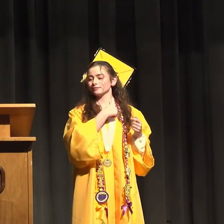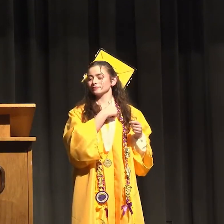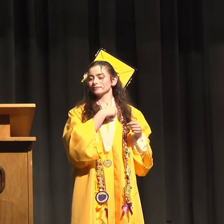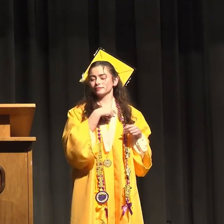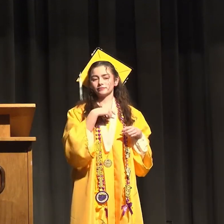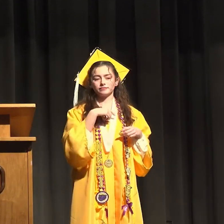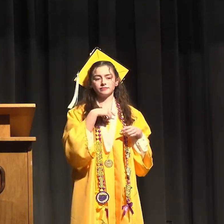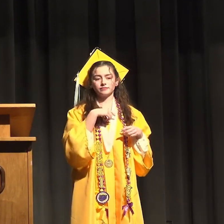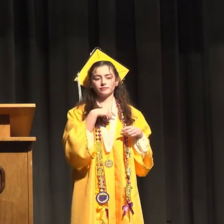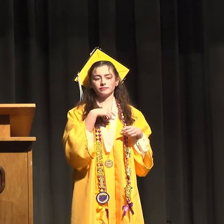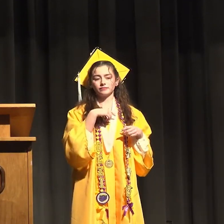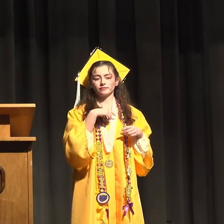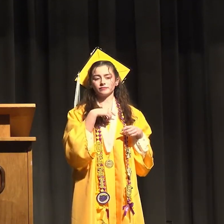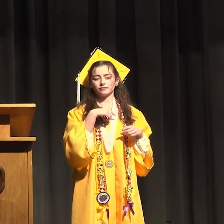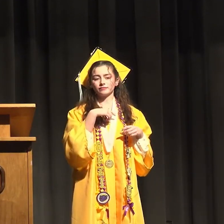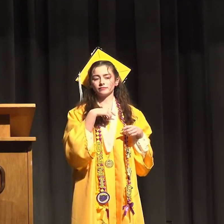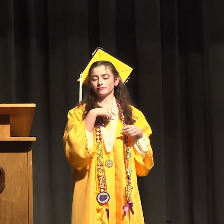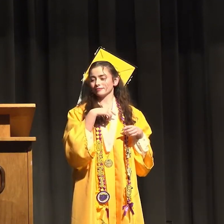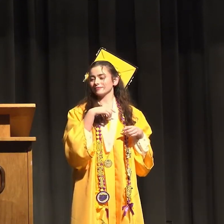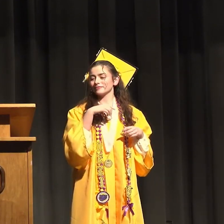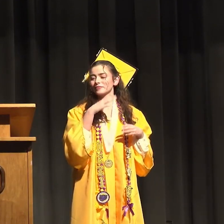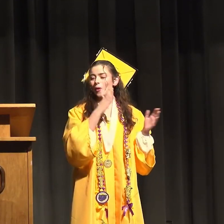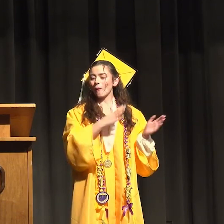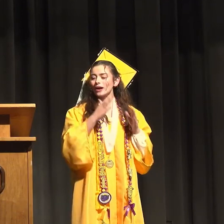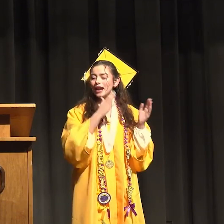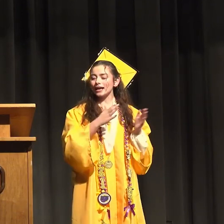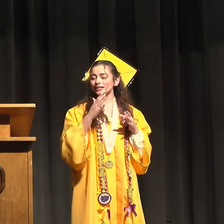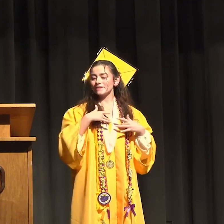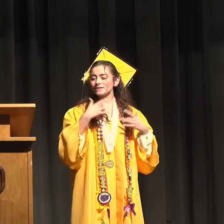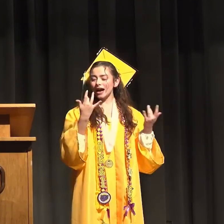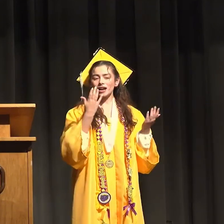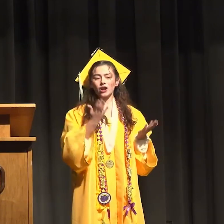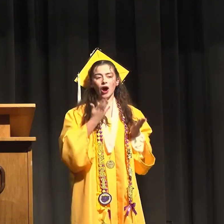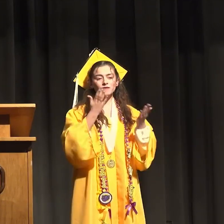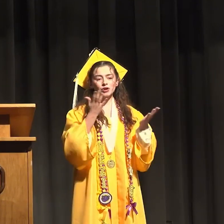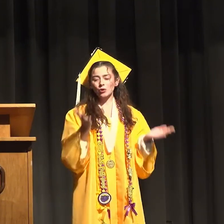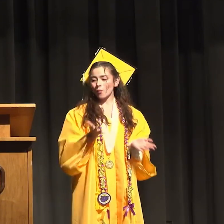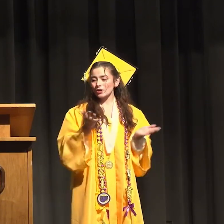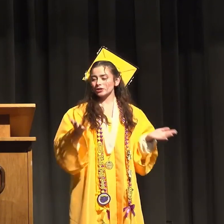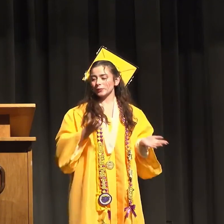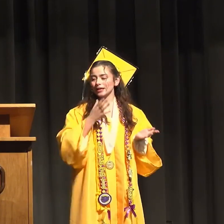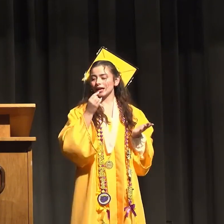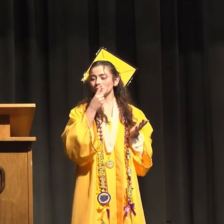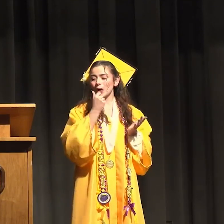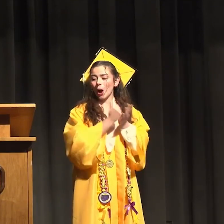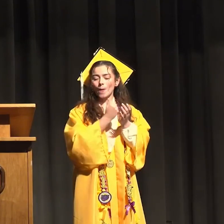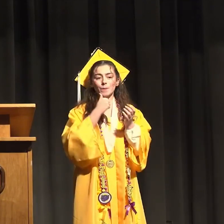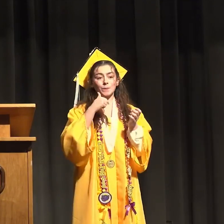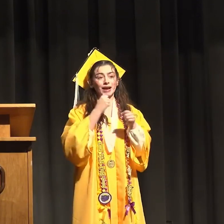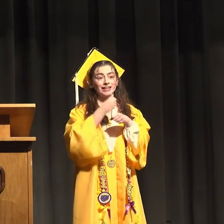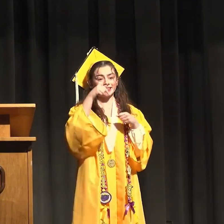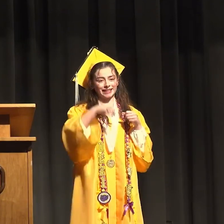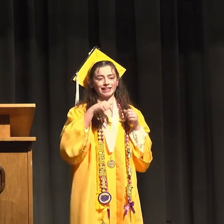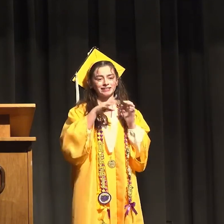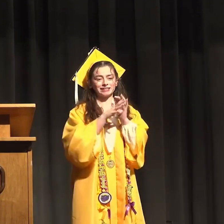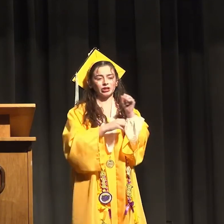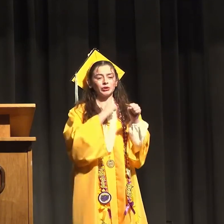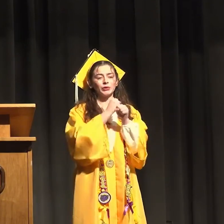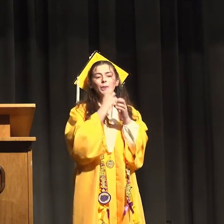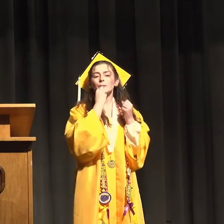thank you for being the heart of our class behind us. From organizing events to offering encouragement, you've helped make our